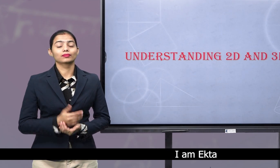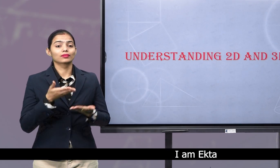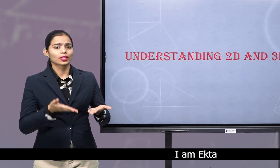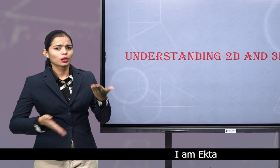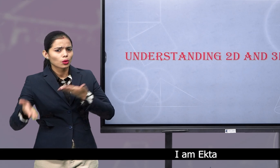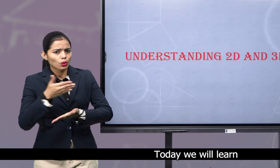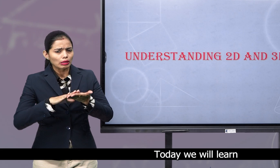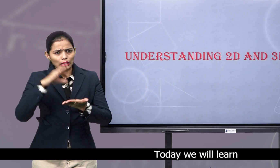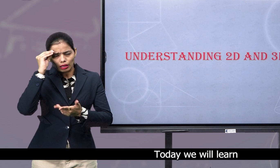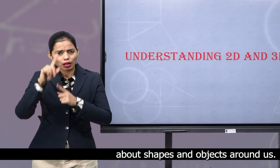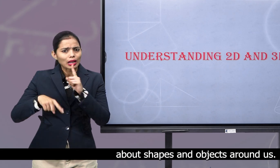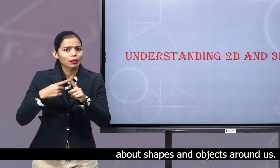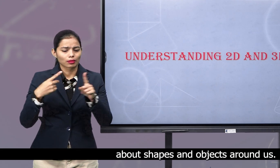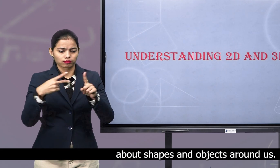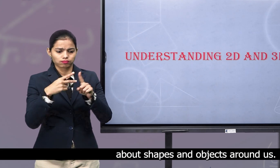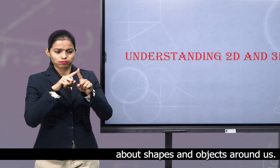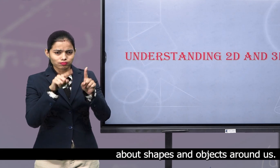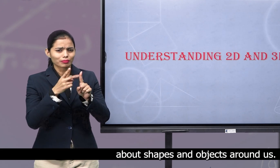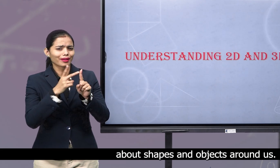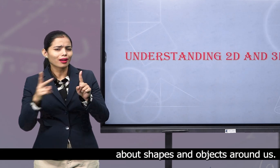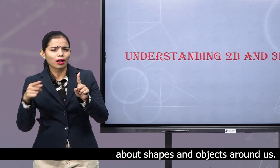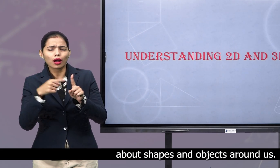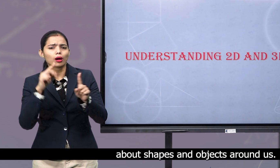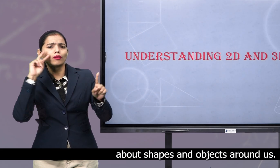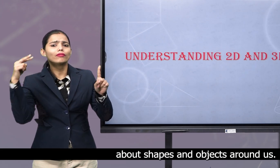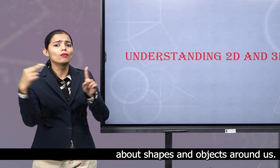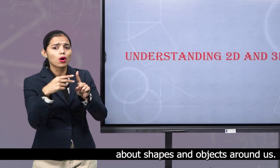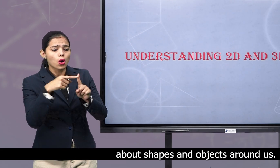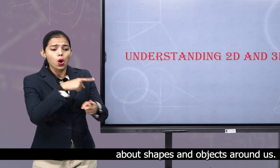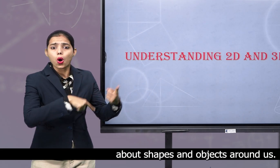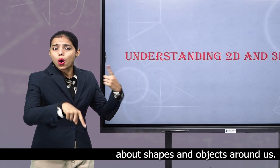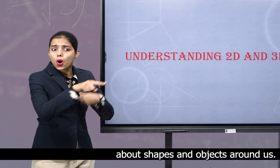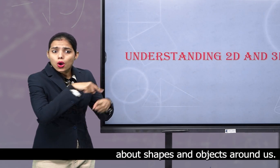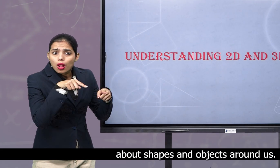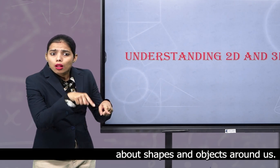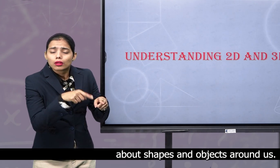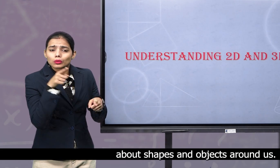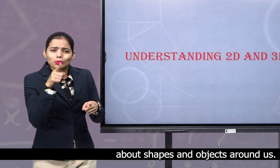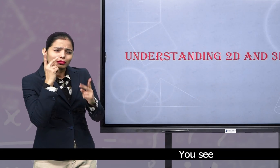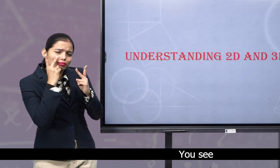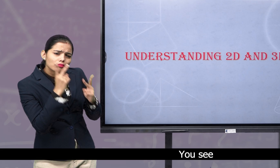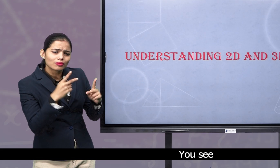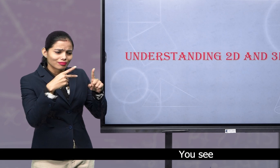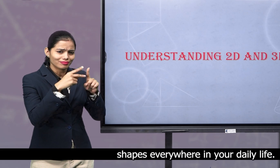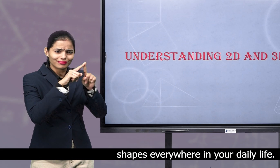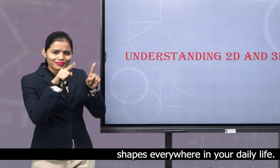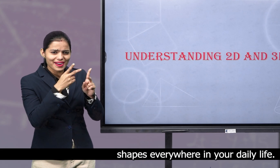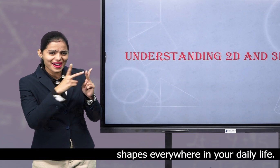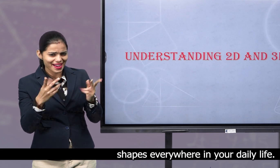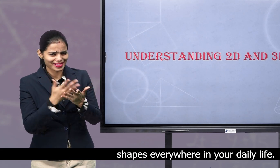Today we will learn about shapes and objects around us. You see shapes everywhere